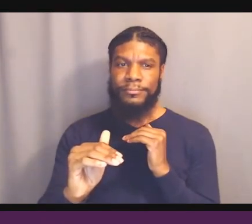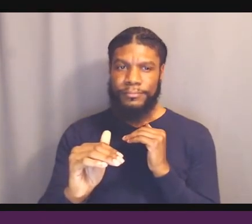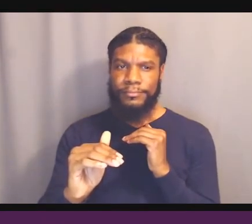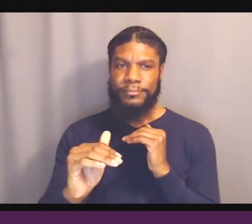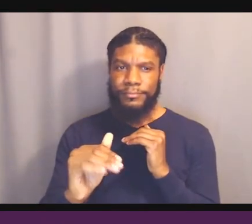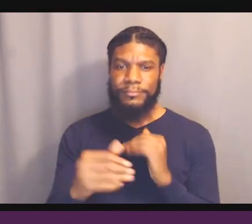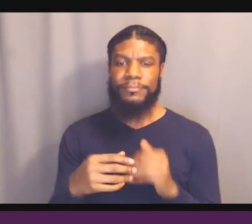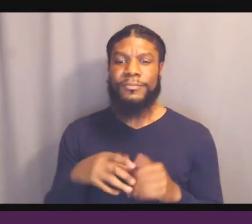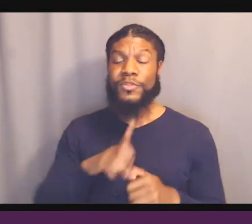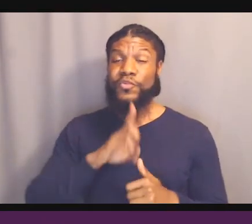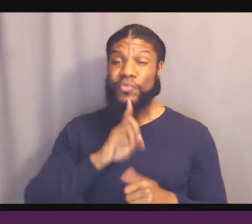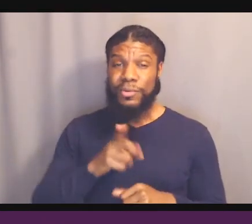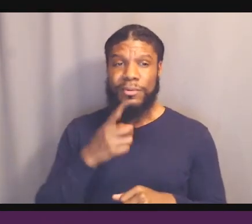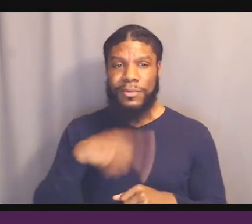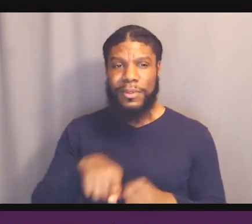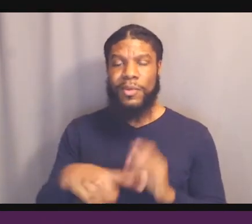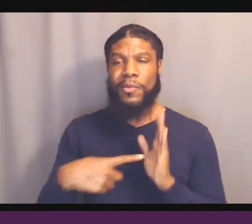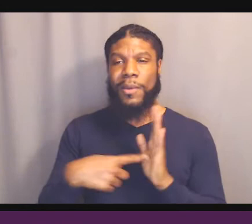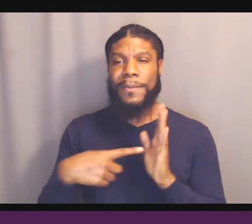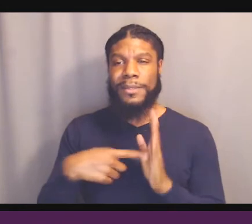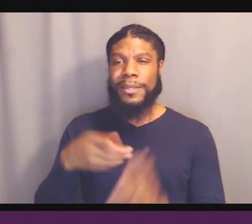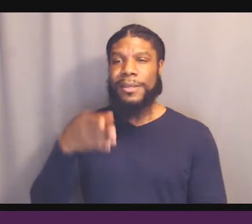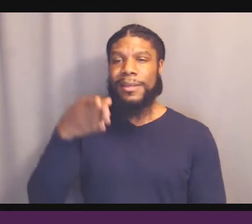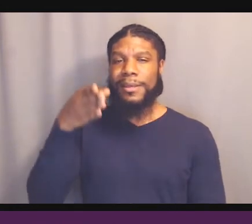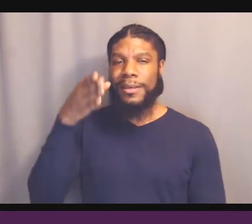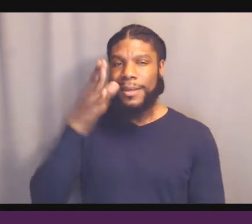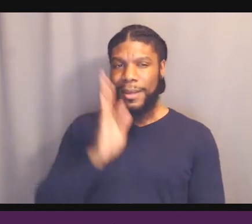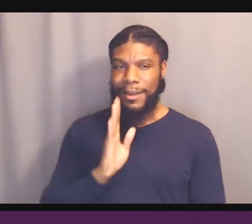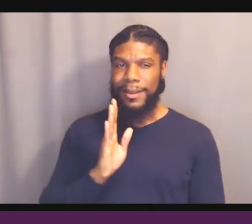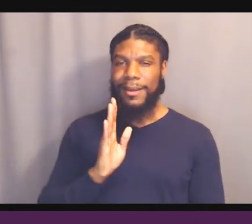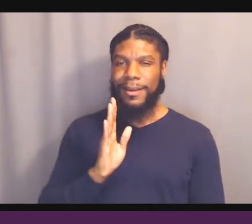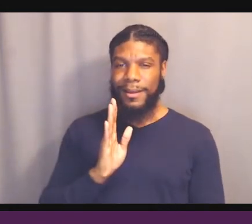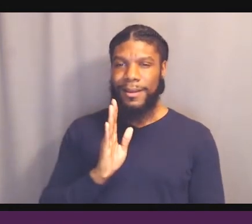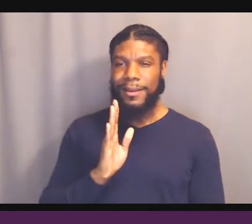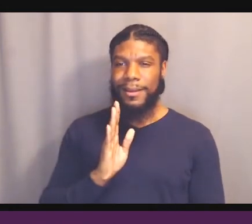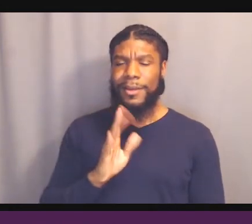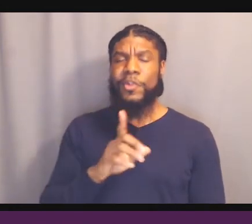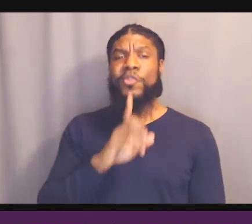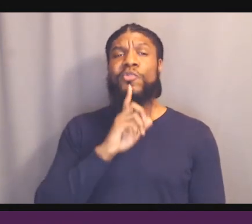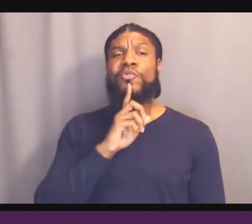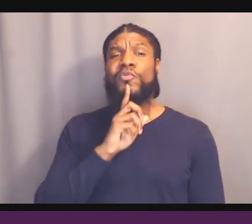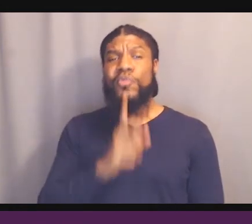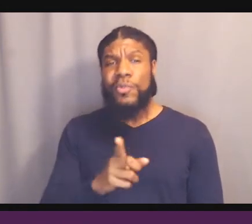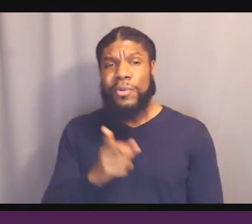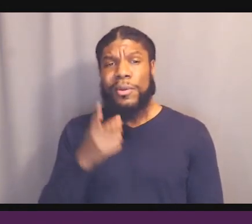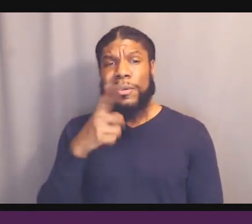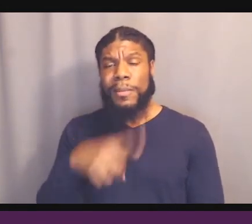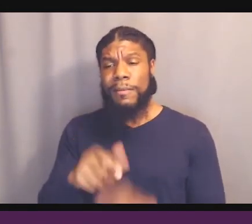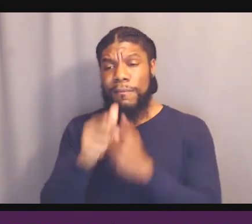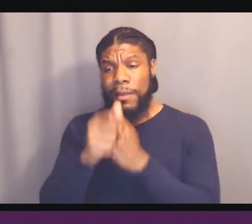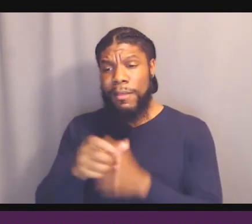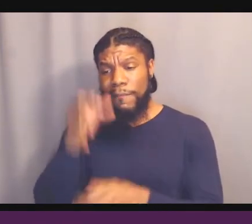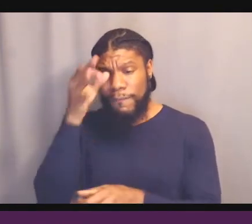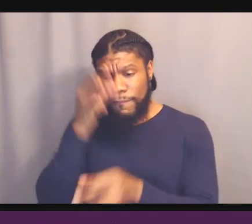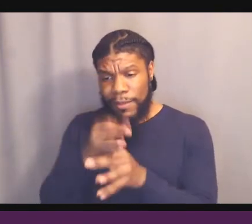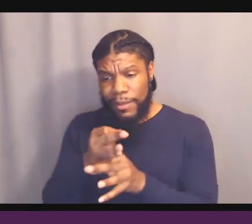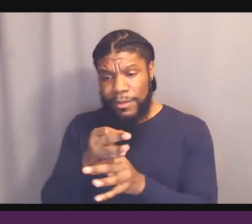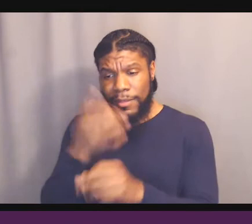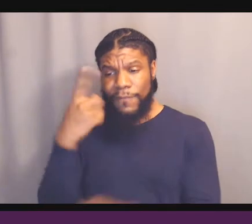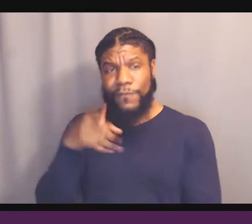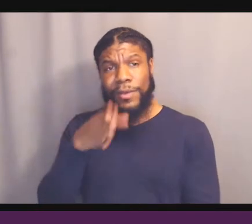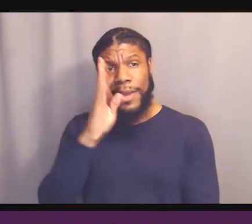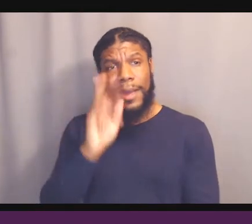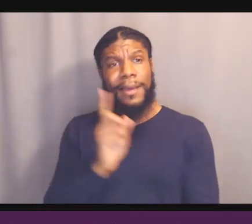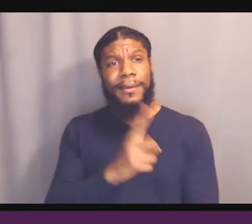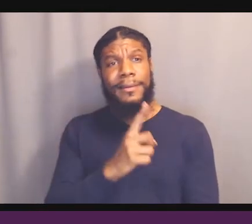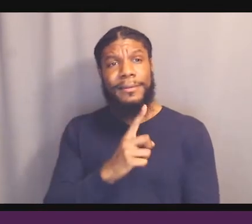represent God. Truly, they are faith walking for God. Word